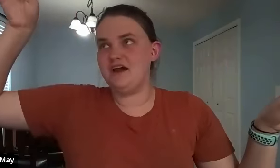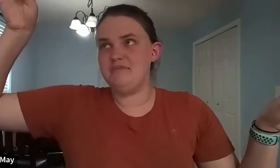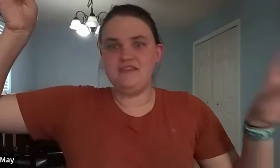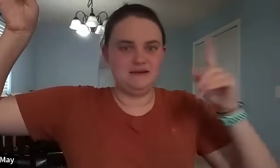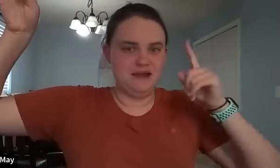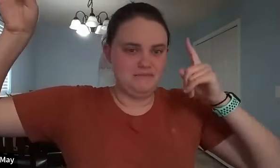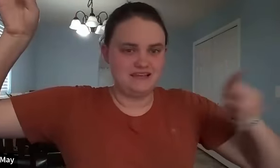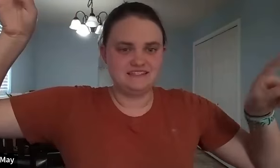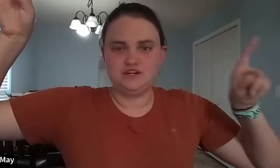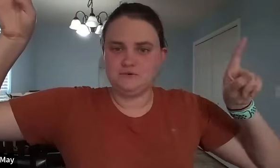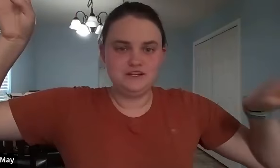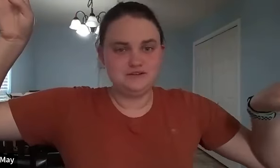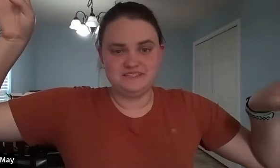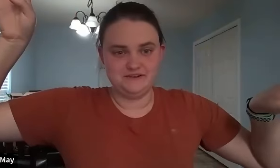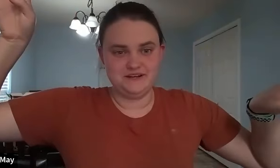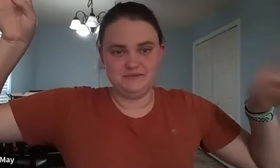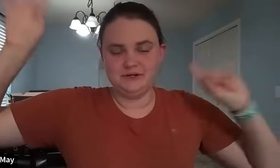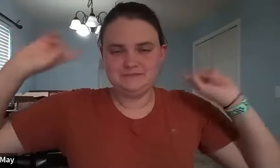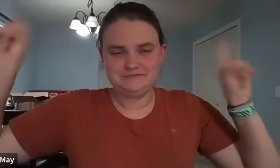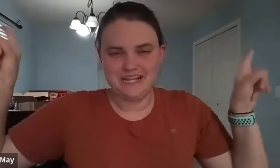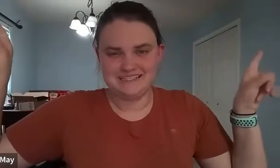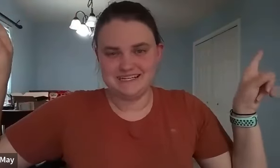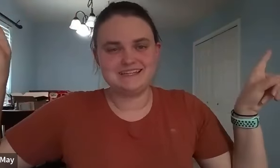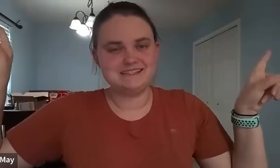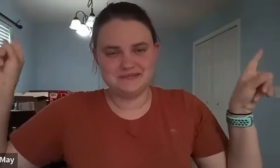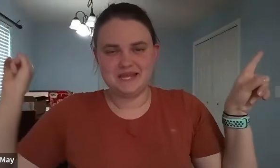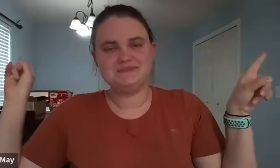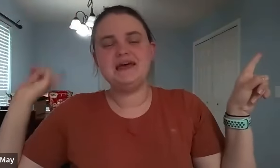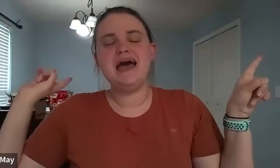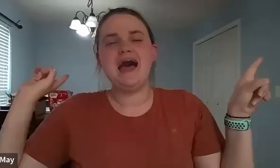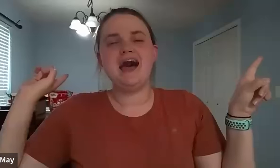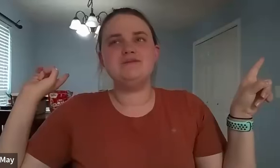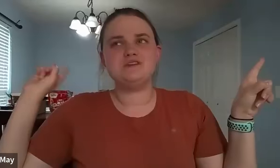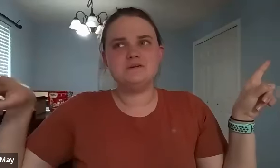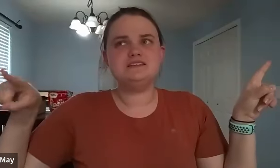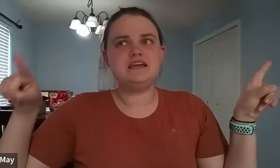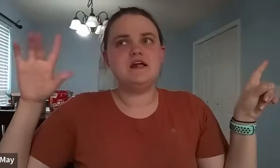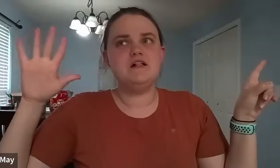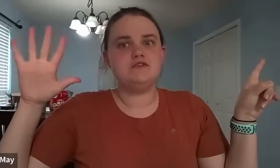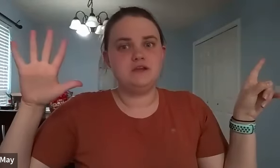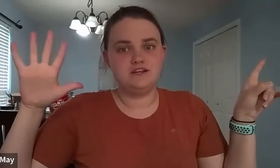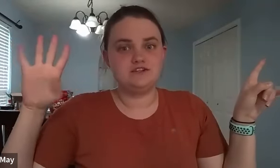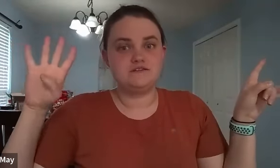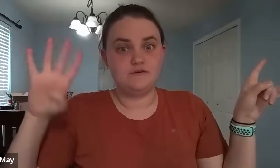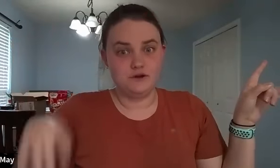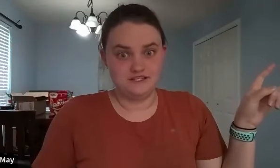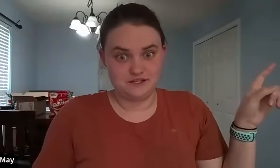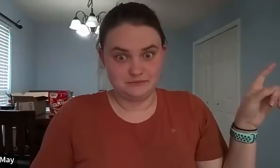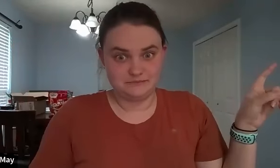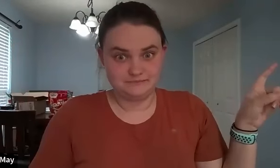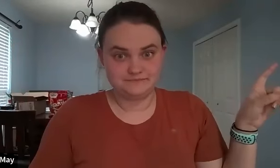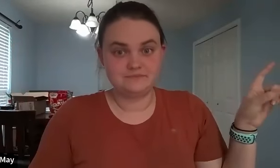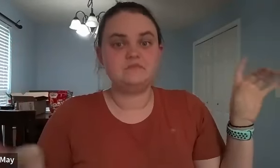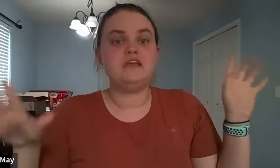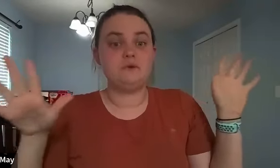up and then in my hand's like, no, we're going to do a different number. It does that sometimes. So I'm going to say 342. If we were